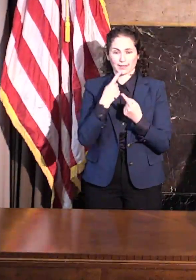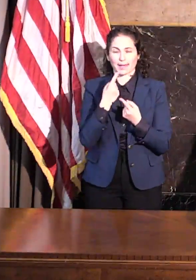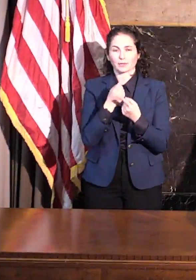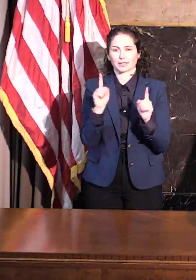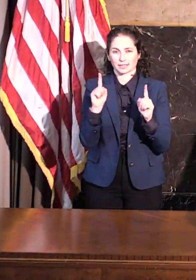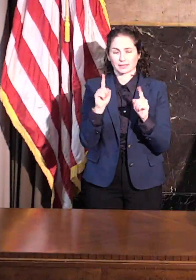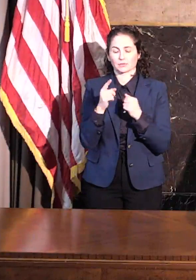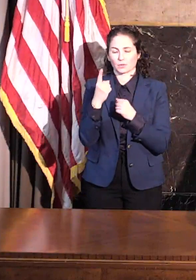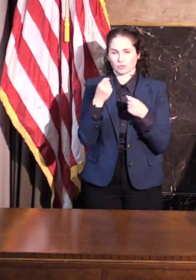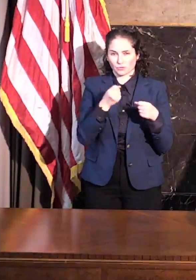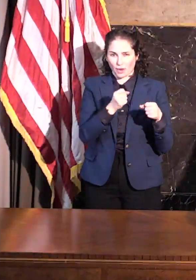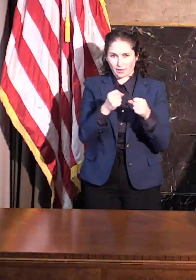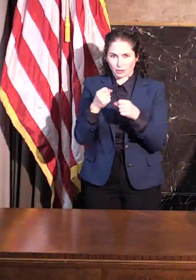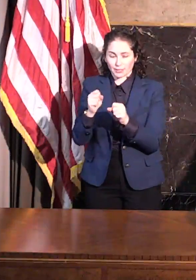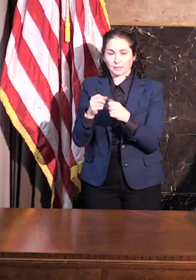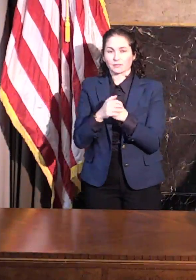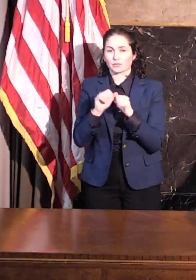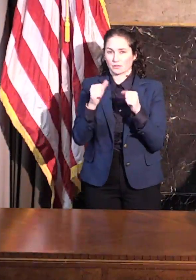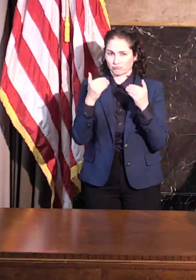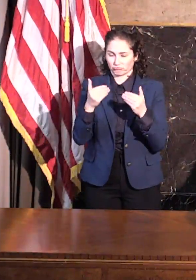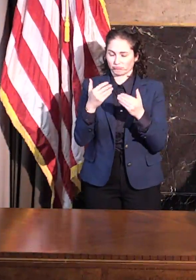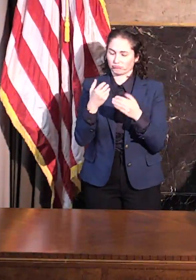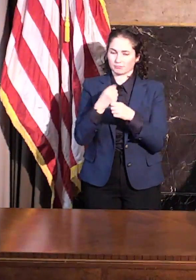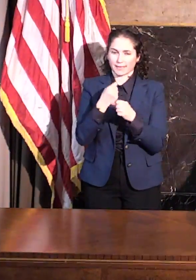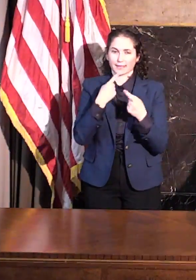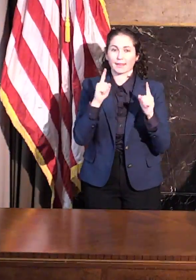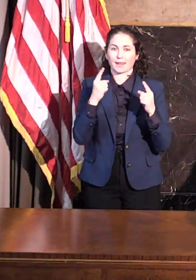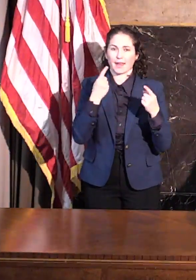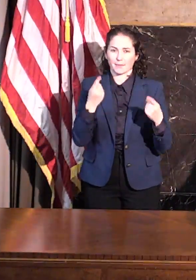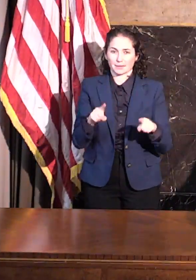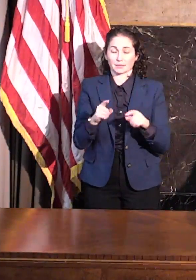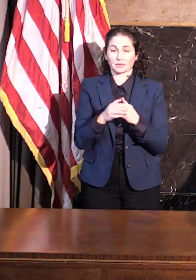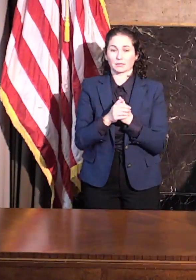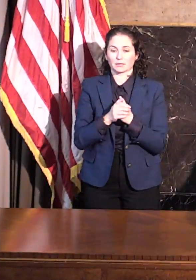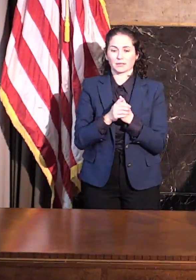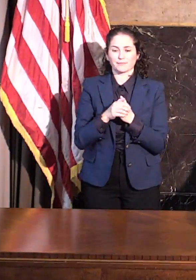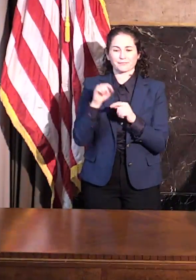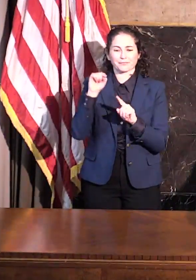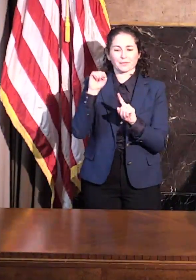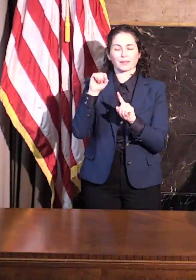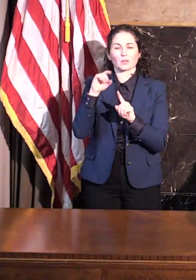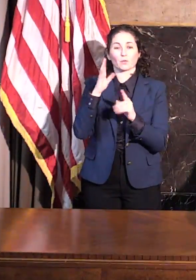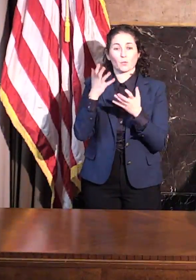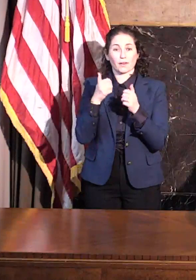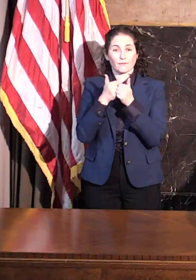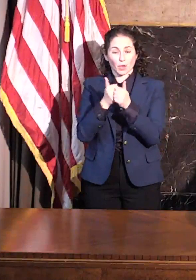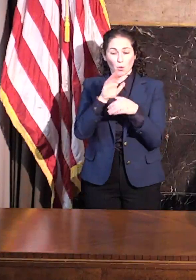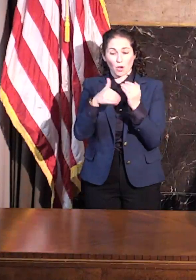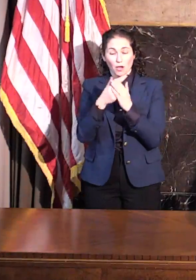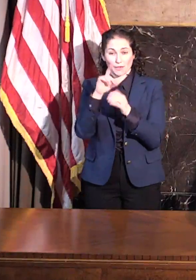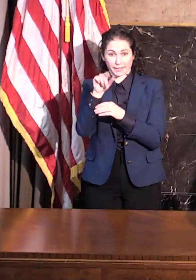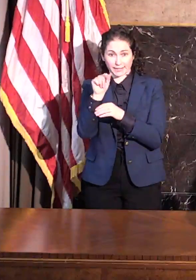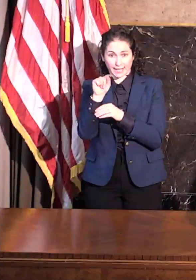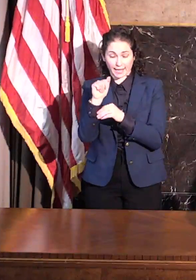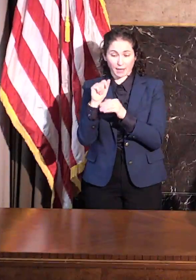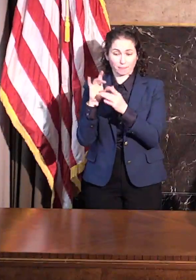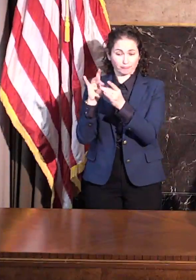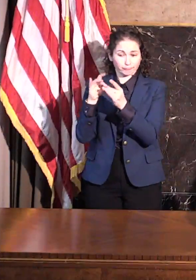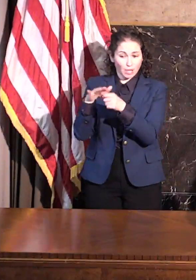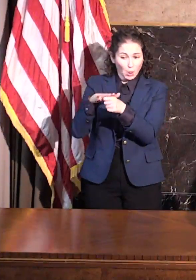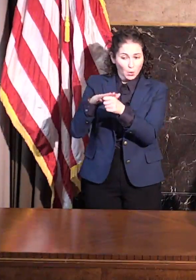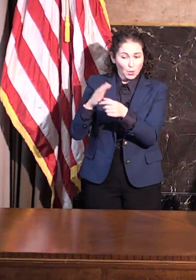Obviously, we want everyone in Louisiana to have the opportunity to get the life-saving vaccine just as soon as possible. And so